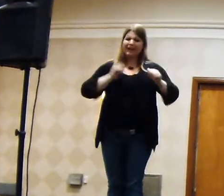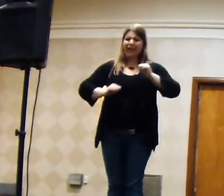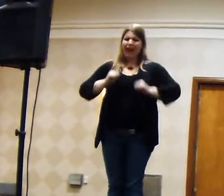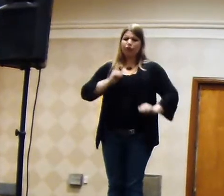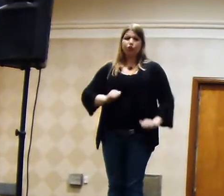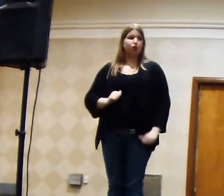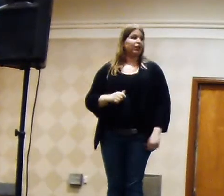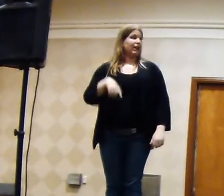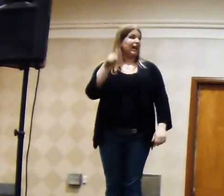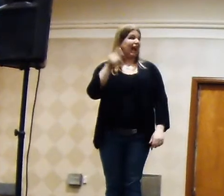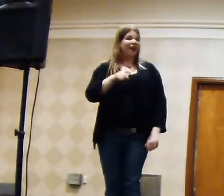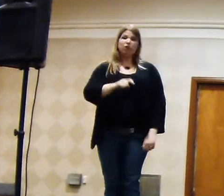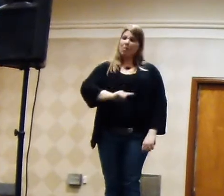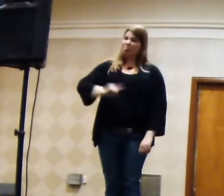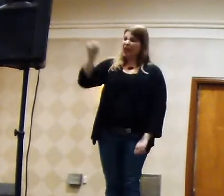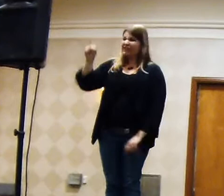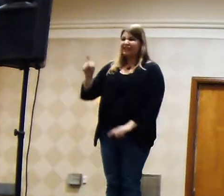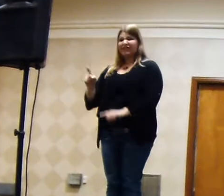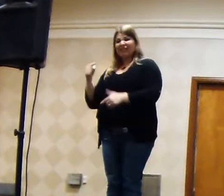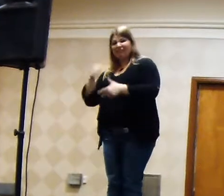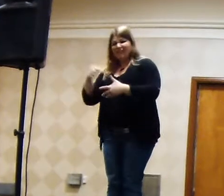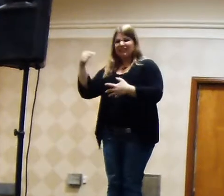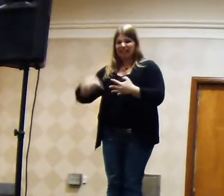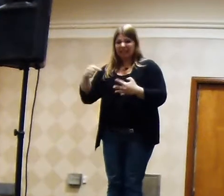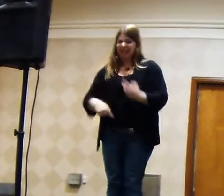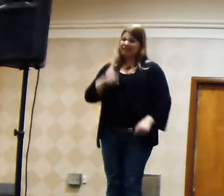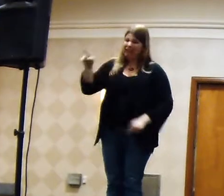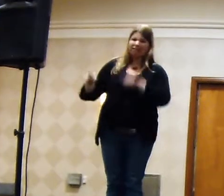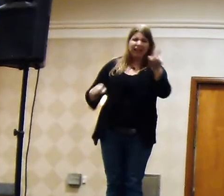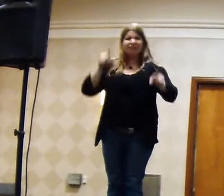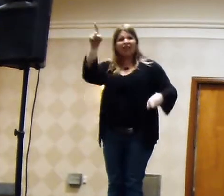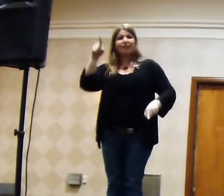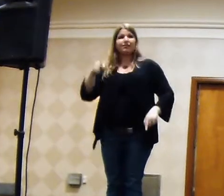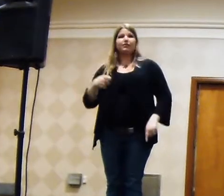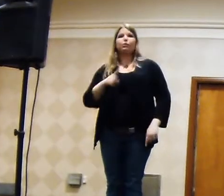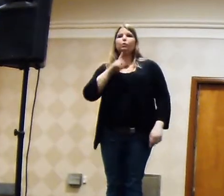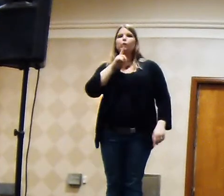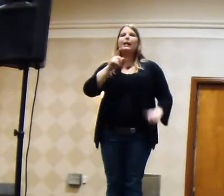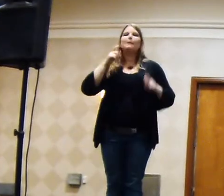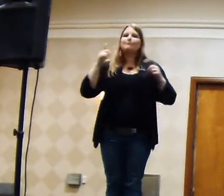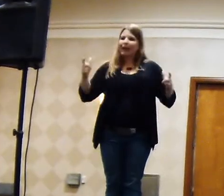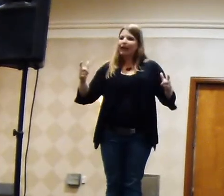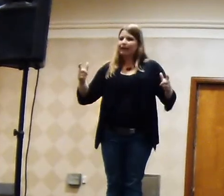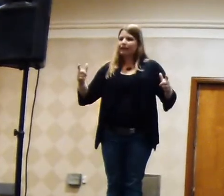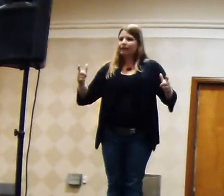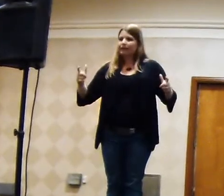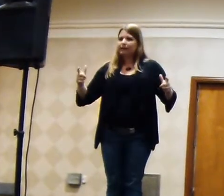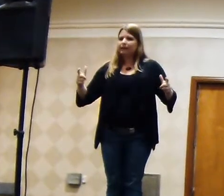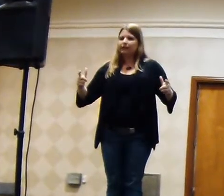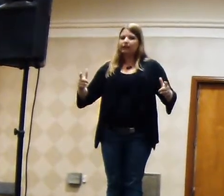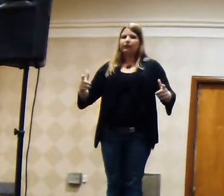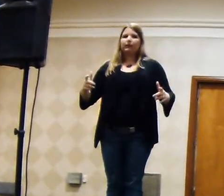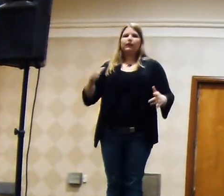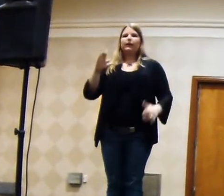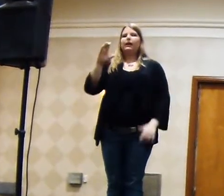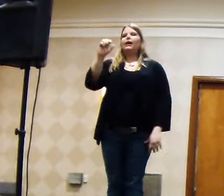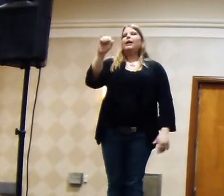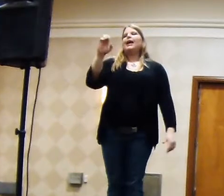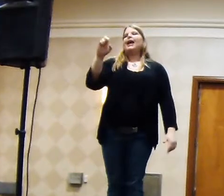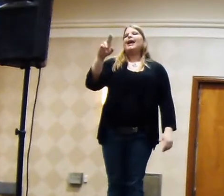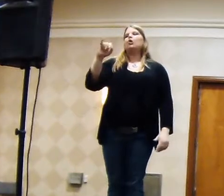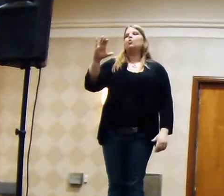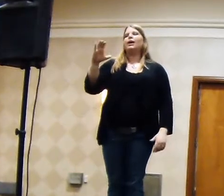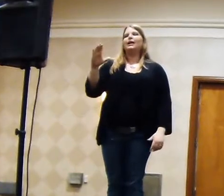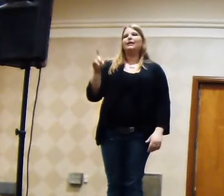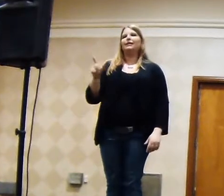We've gotta get this, and it's gotta go, like really hard, but it was very, very big styles. And Eric Stoltz was trying to do some kind of